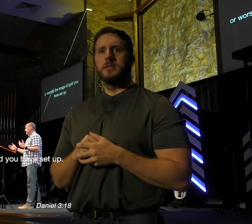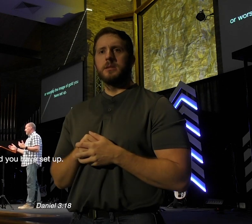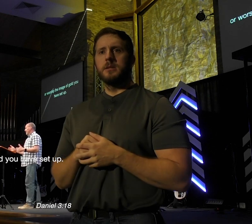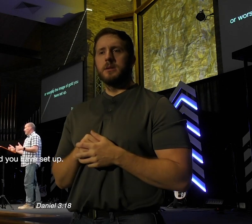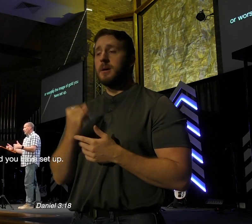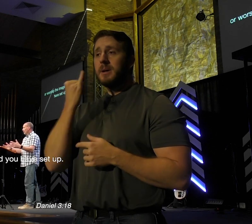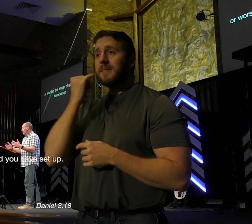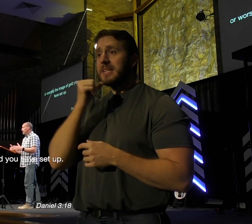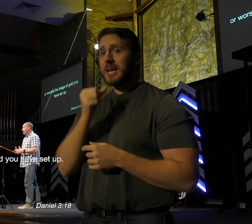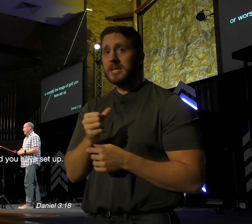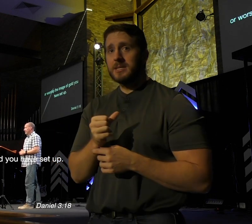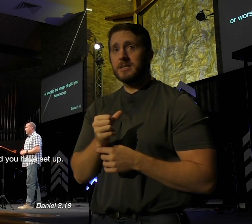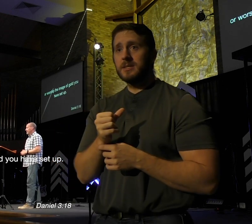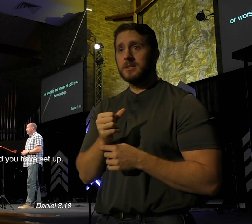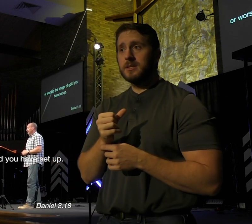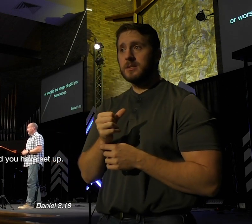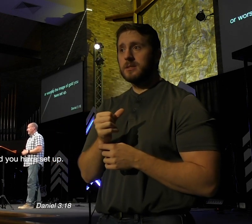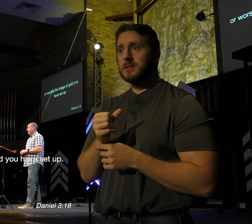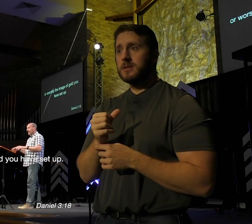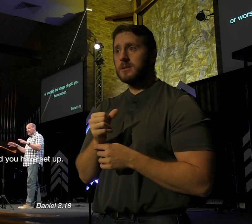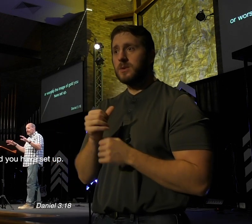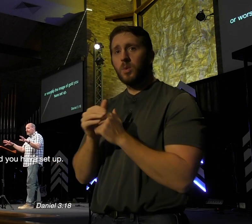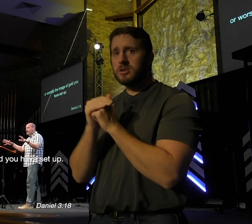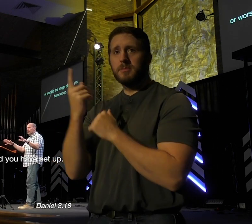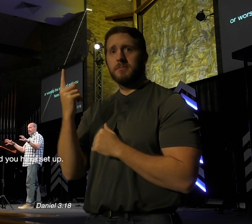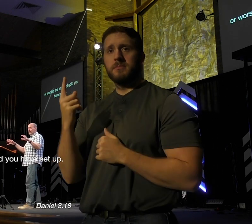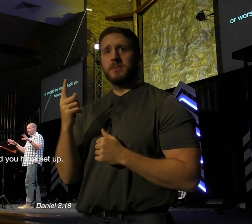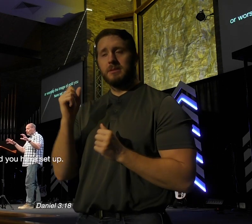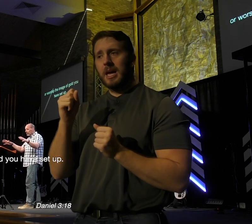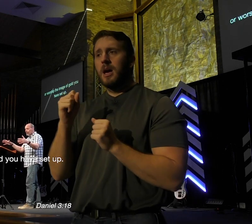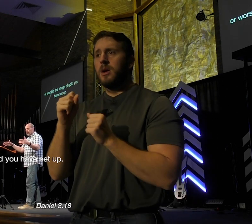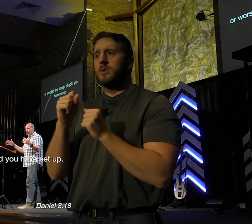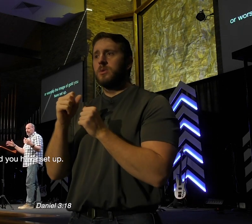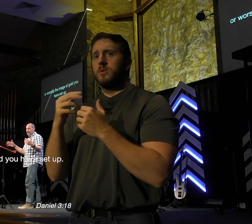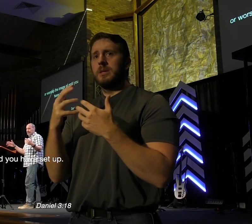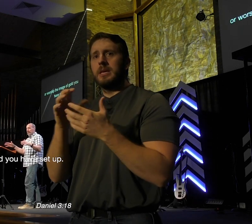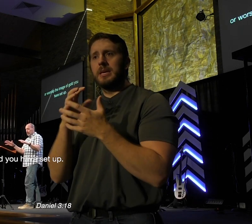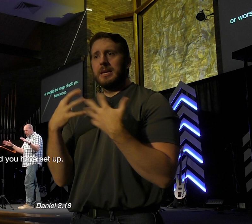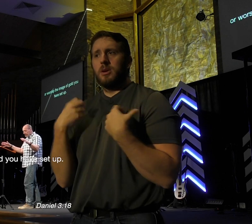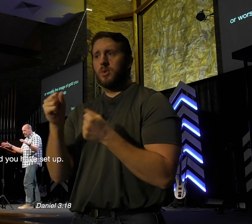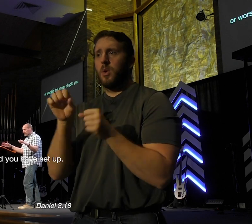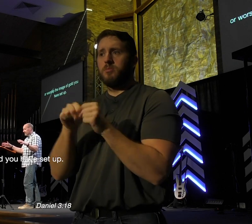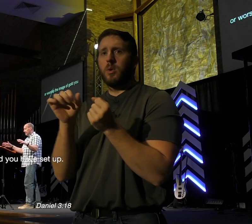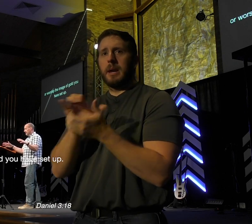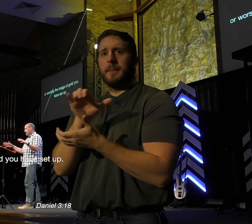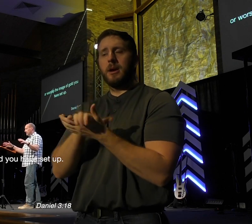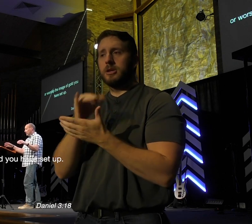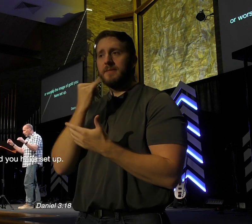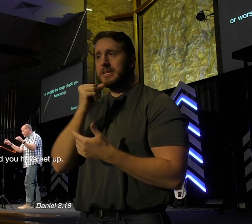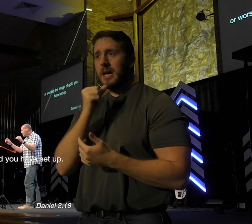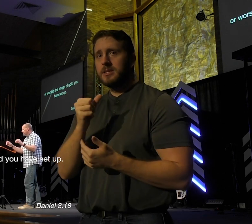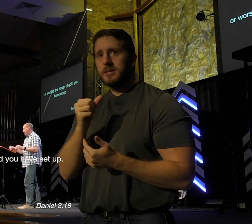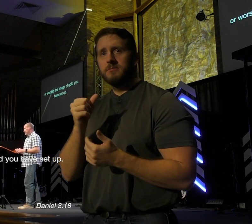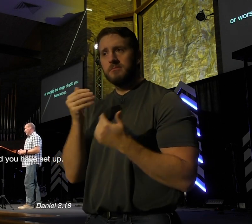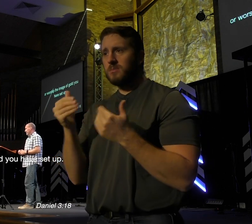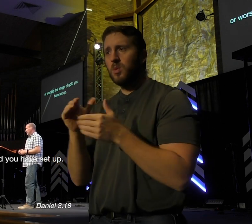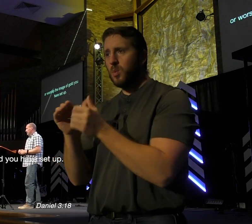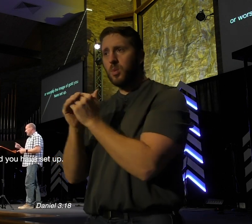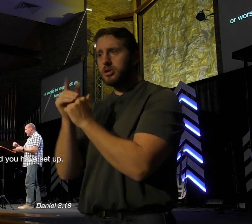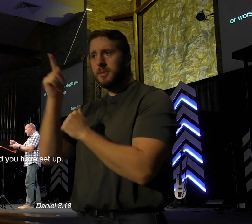doesn't, worship him. God can heal your broken marriage, but if he doesn't, worship